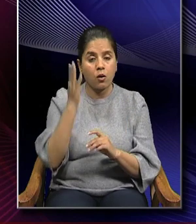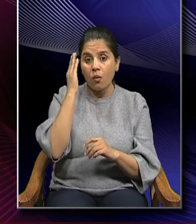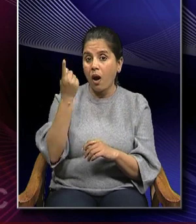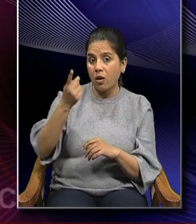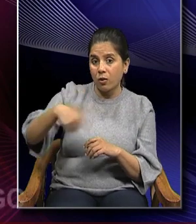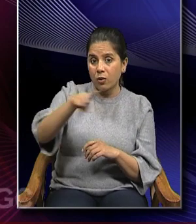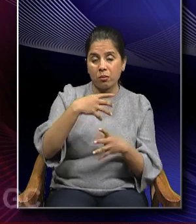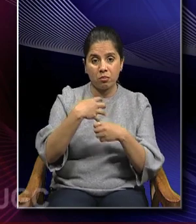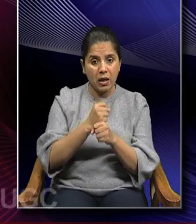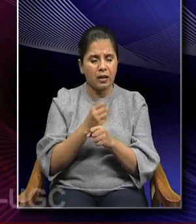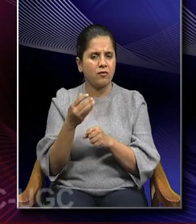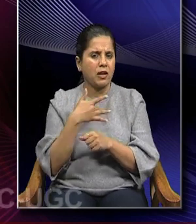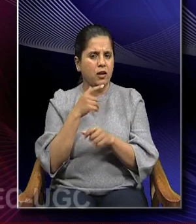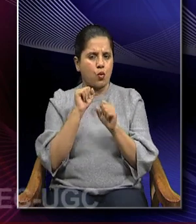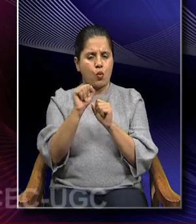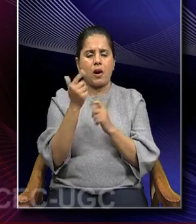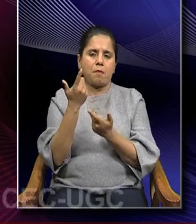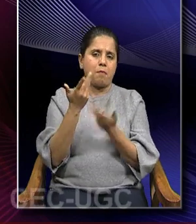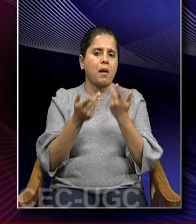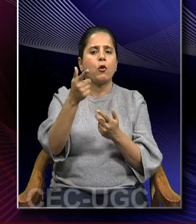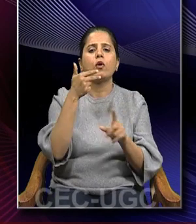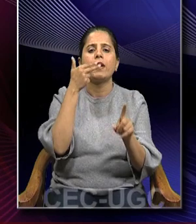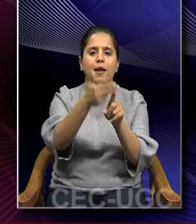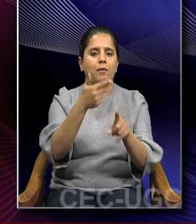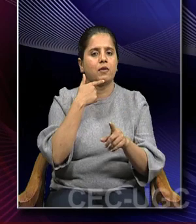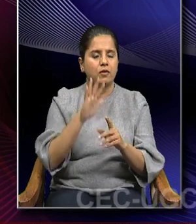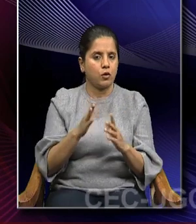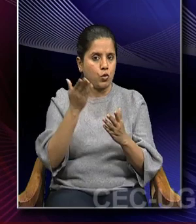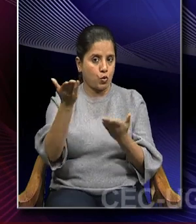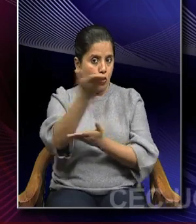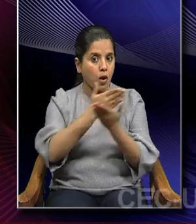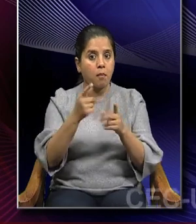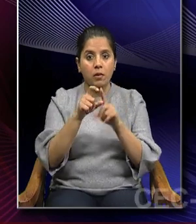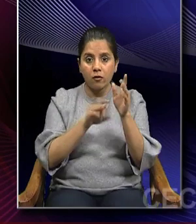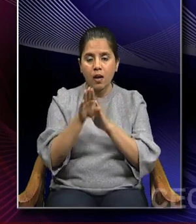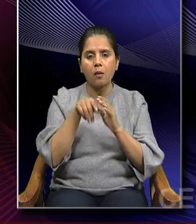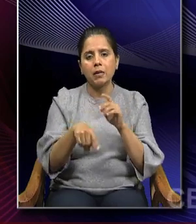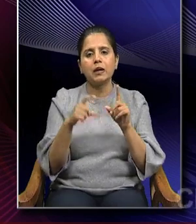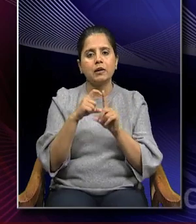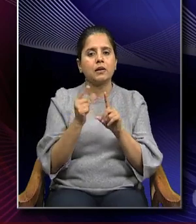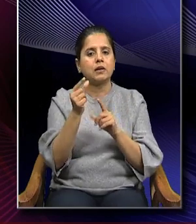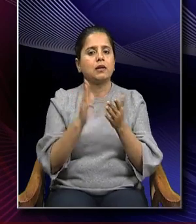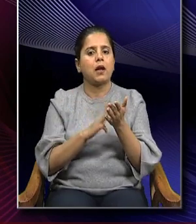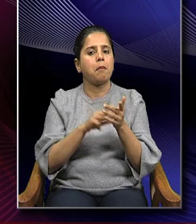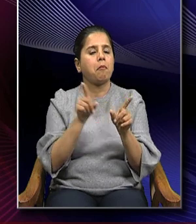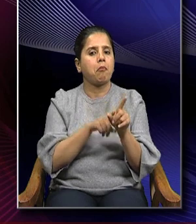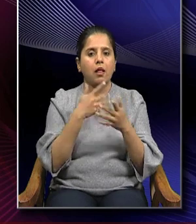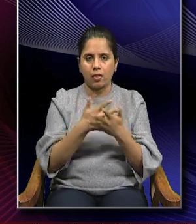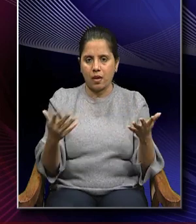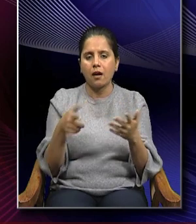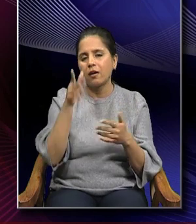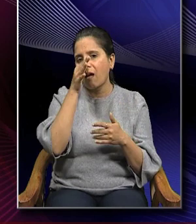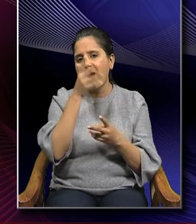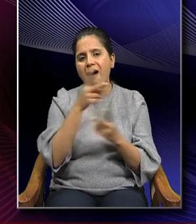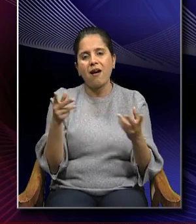to create a kind of, in your language you can call it as you are developing a dummy product. So, converting the concept into